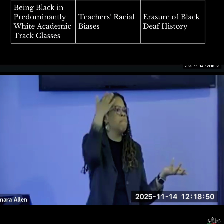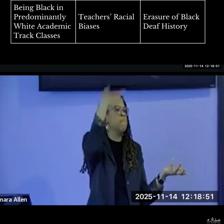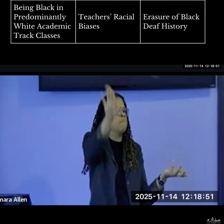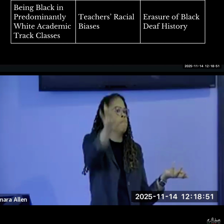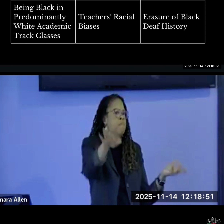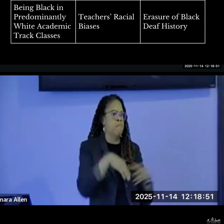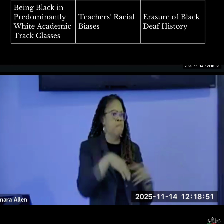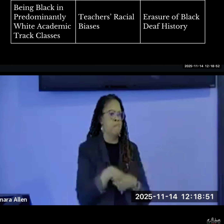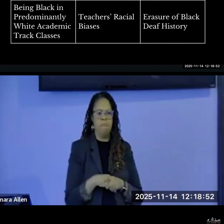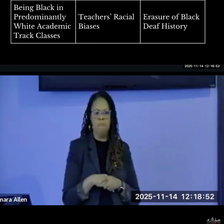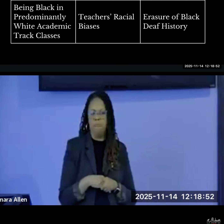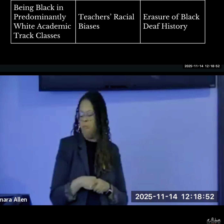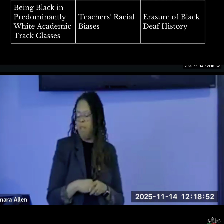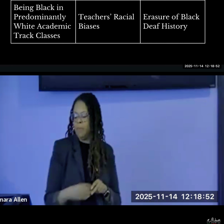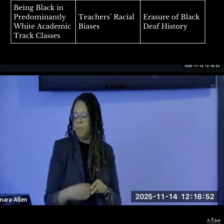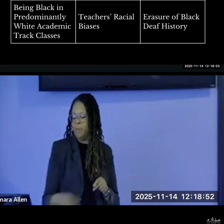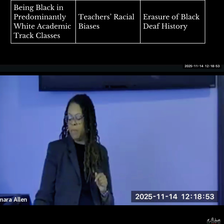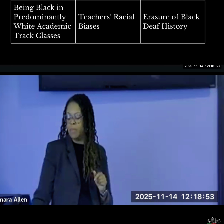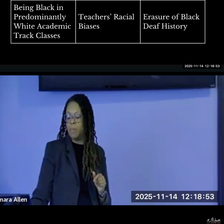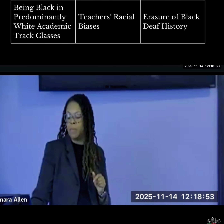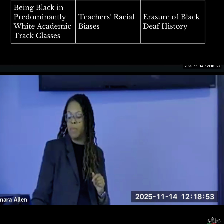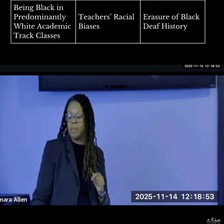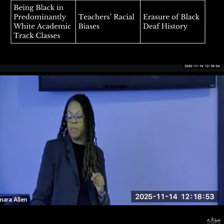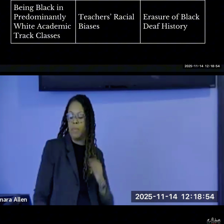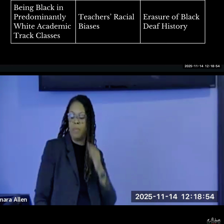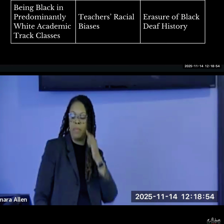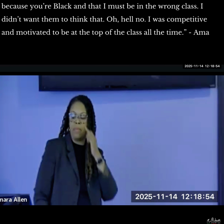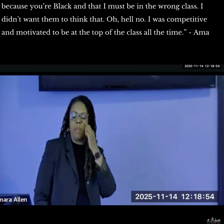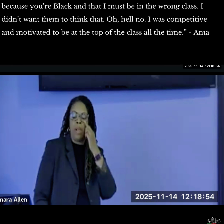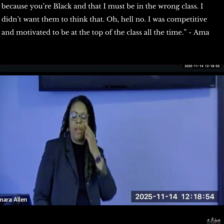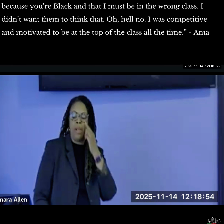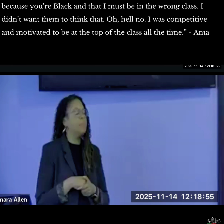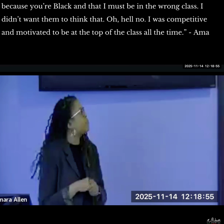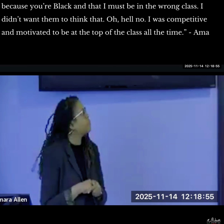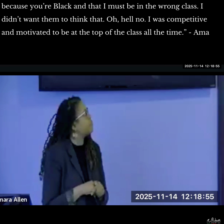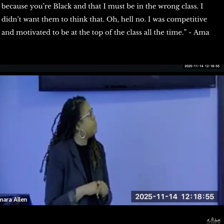other than that, they were unaware of the Black deaf history that existed.